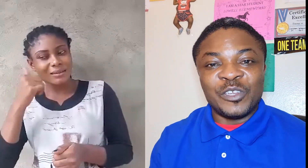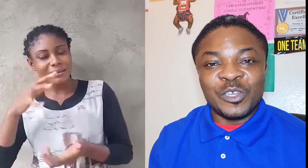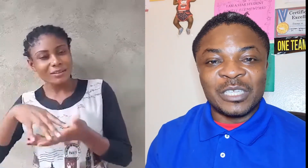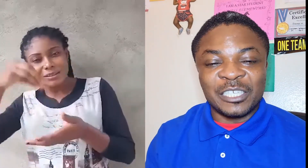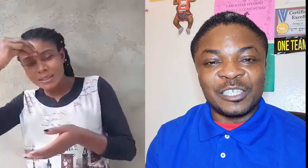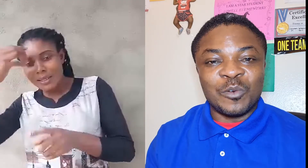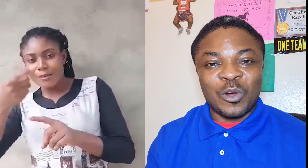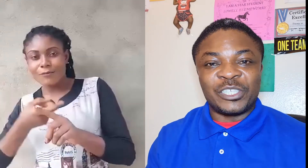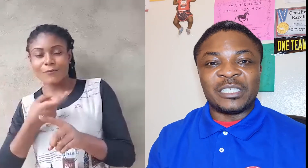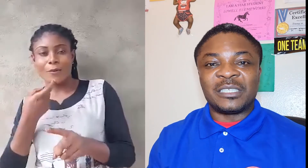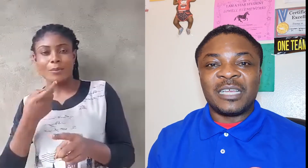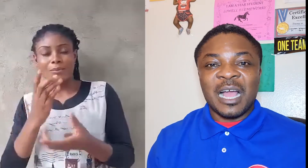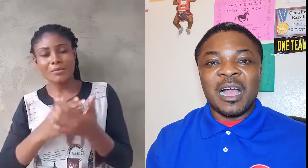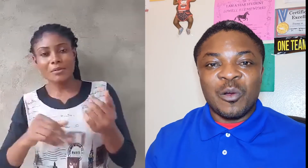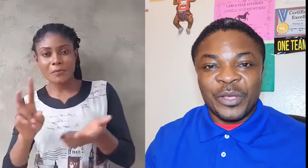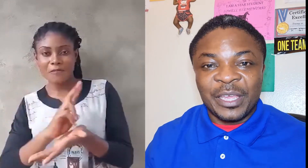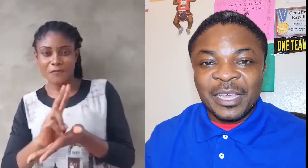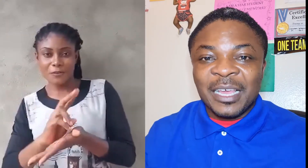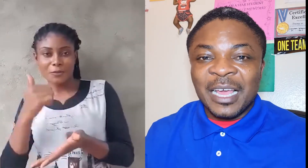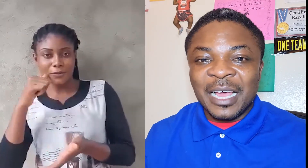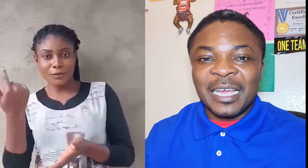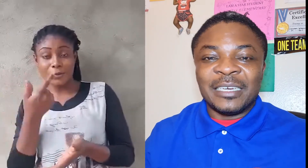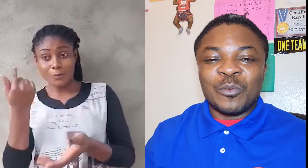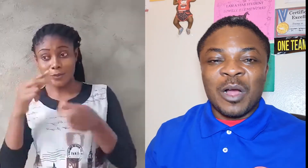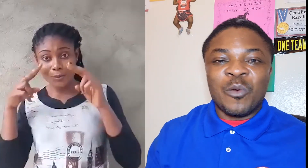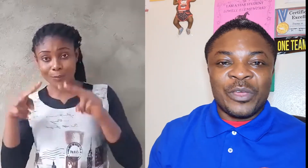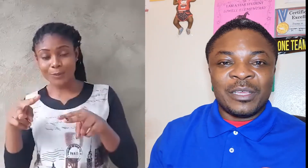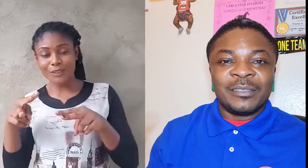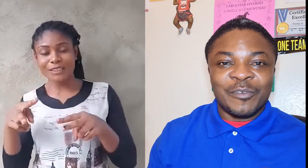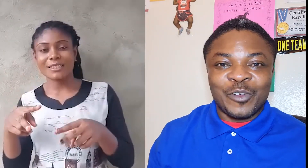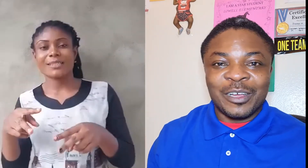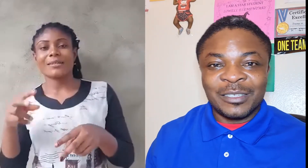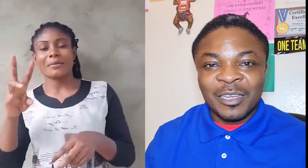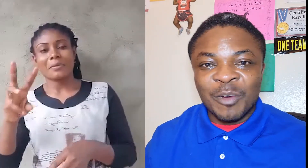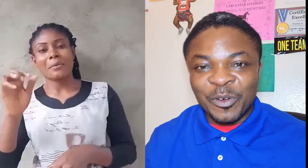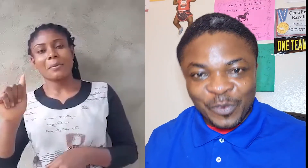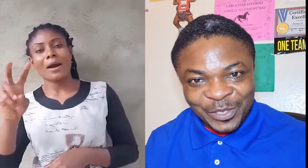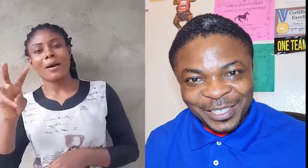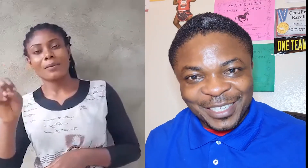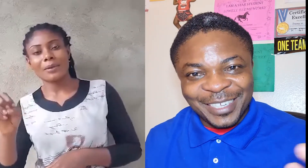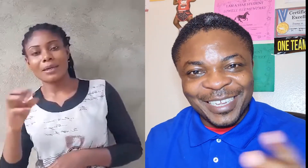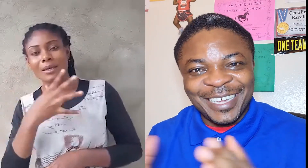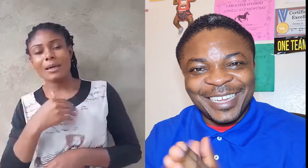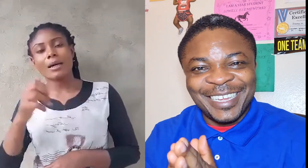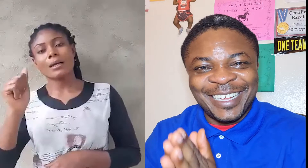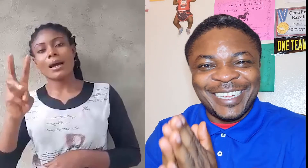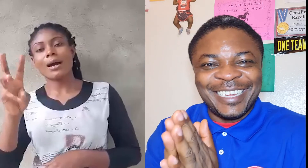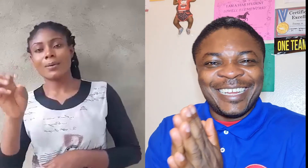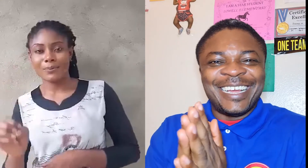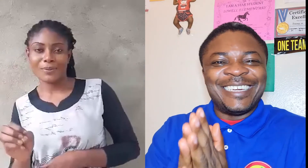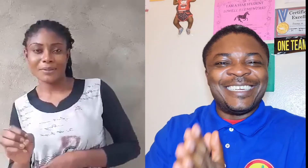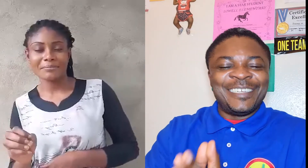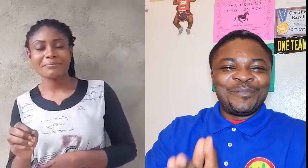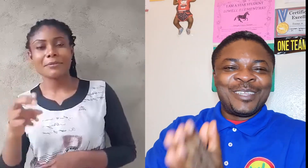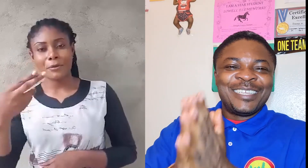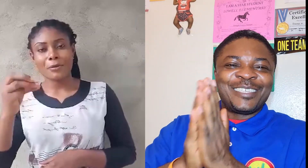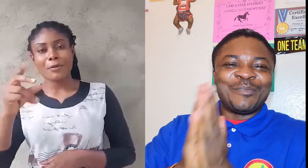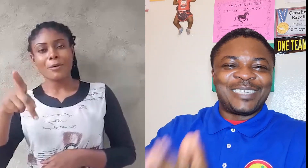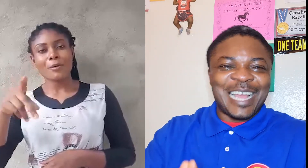of the videos that she watches. Awi and wawi, of course, homophones,